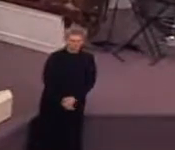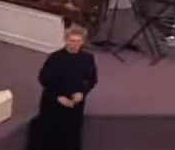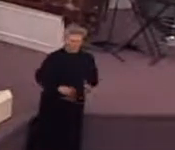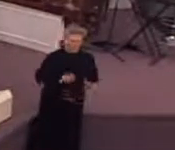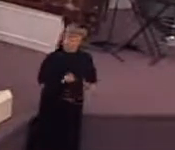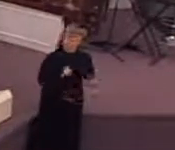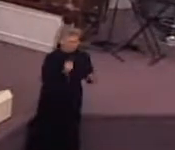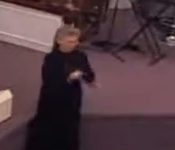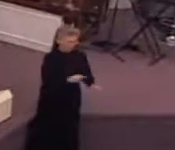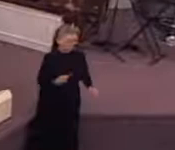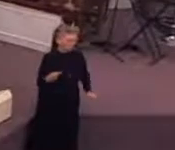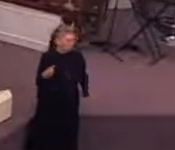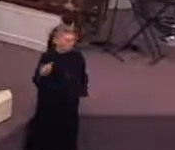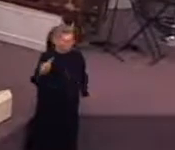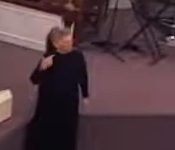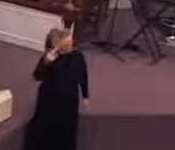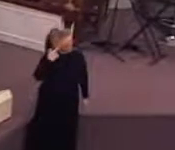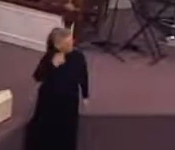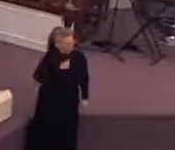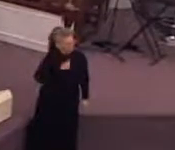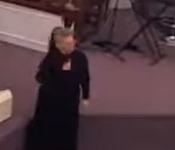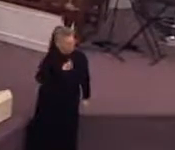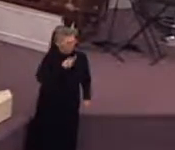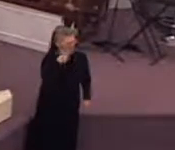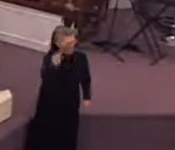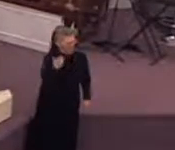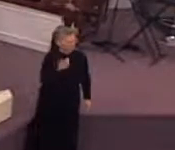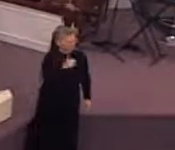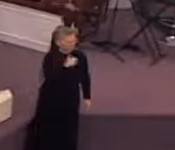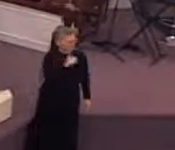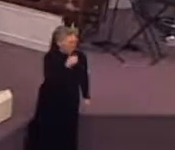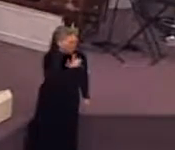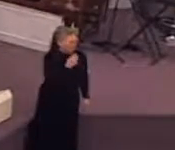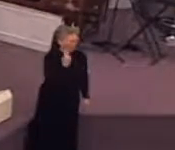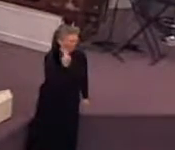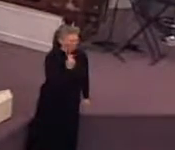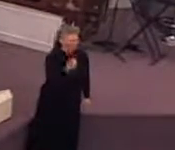People want to go commit suicide because they're not looking like some movie star.